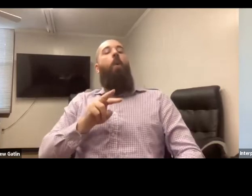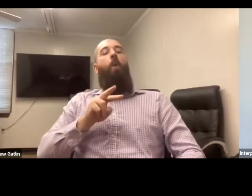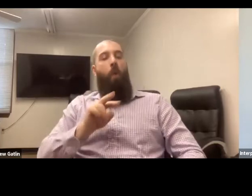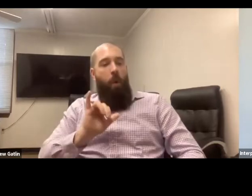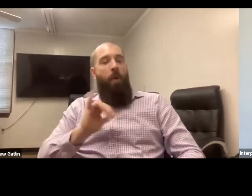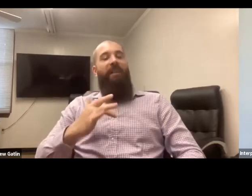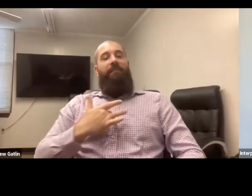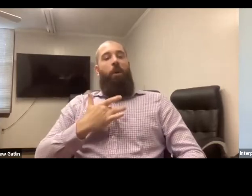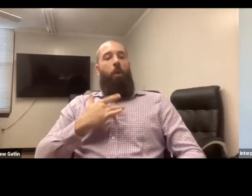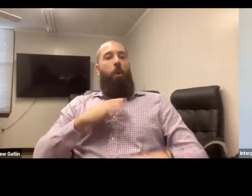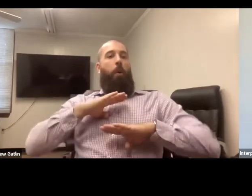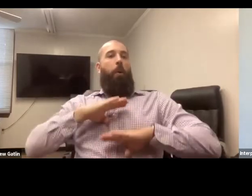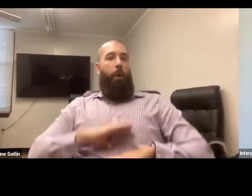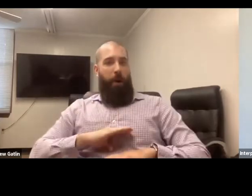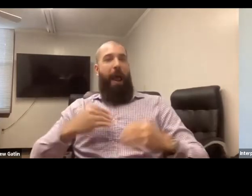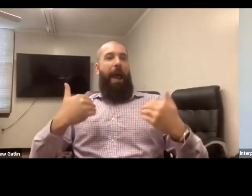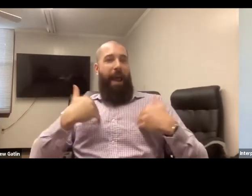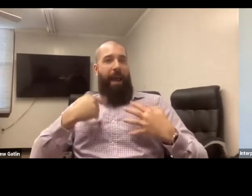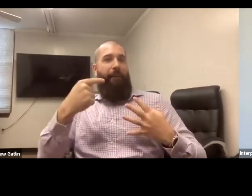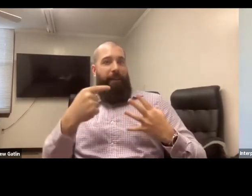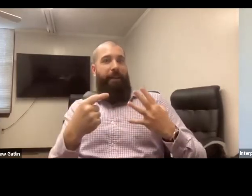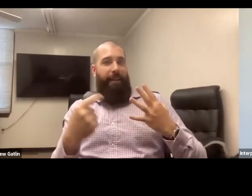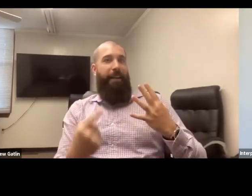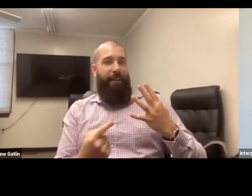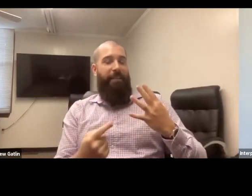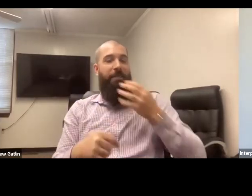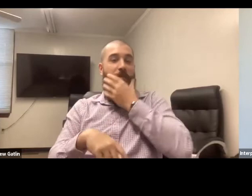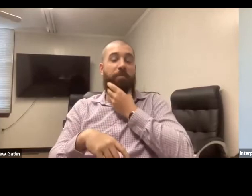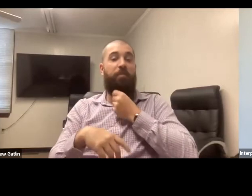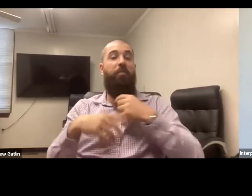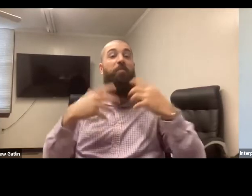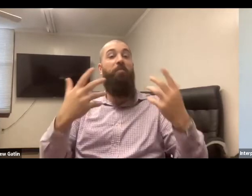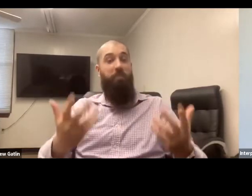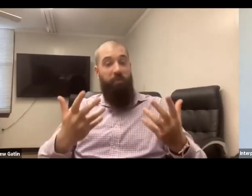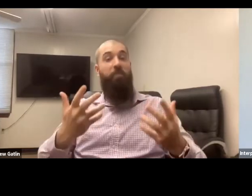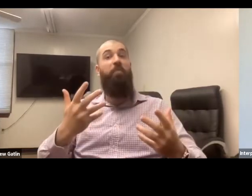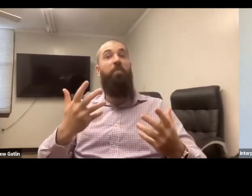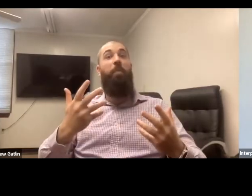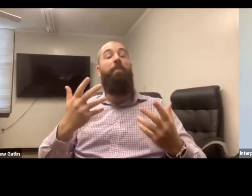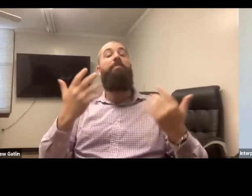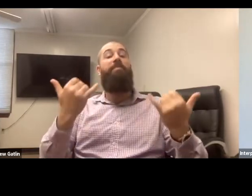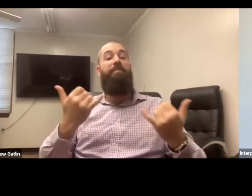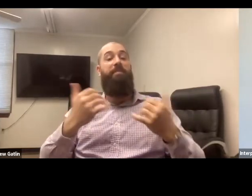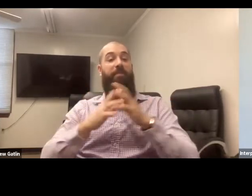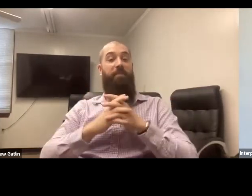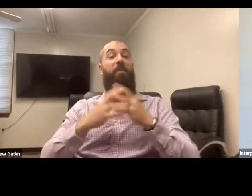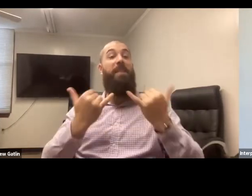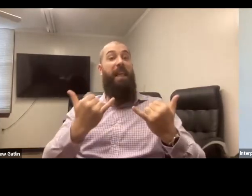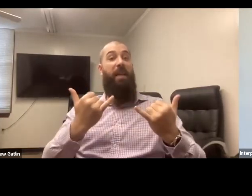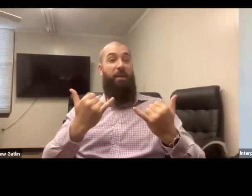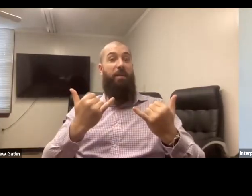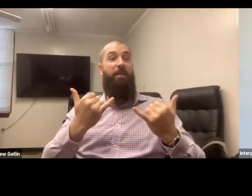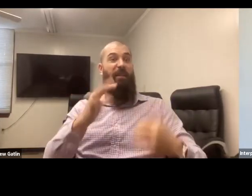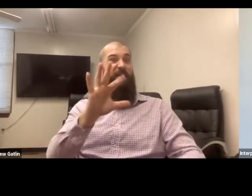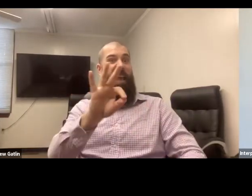were available. And so my parents felt a lot better that they had all these resources and things at their